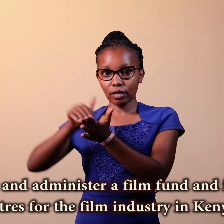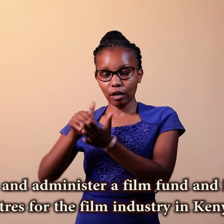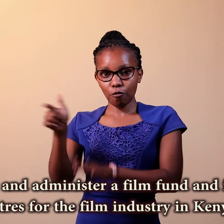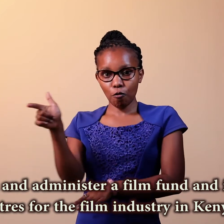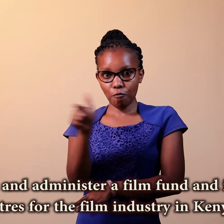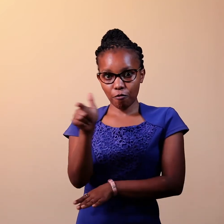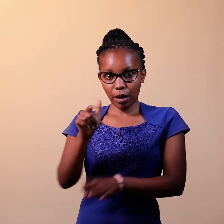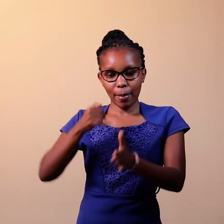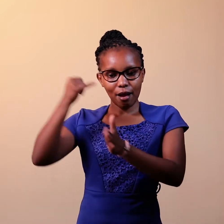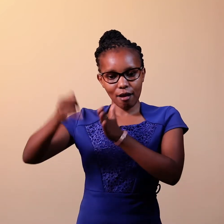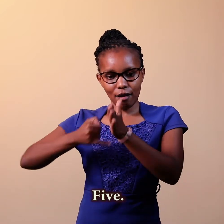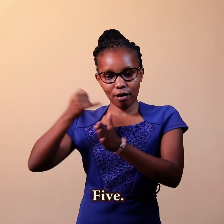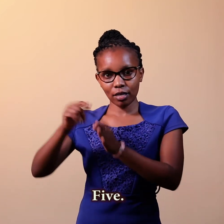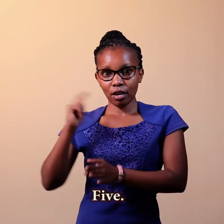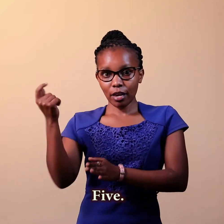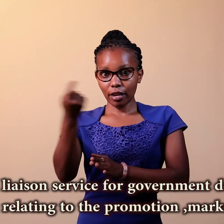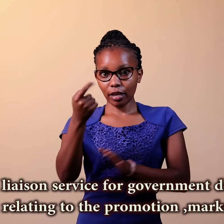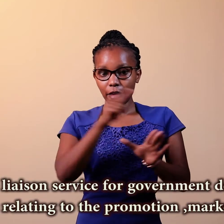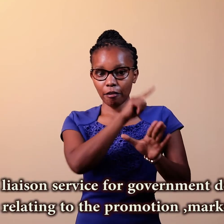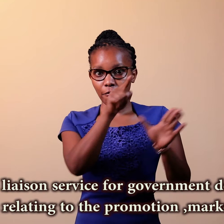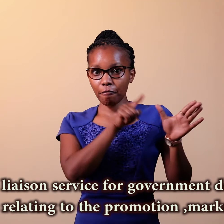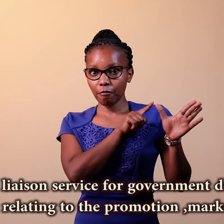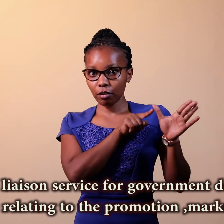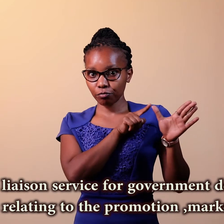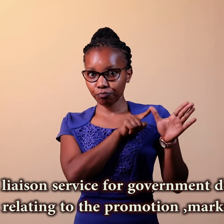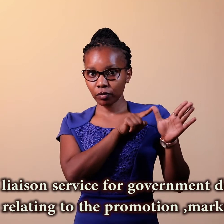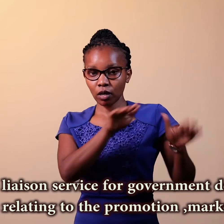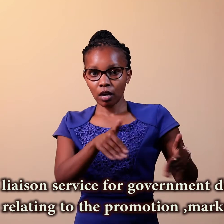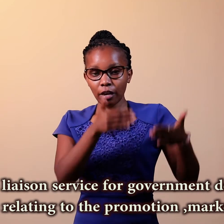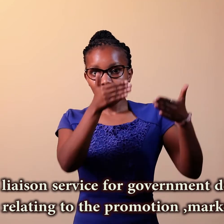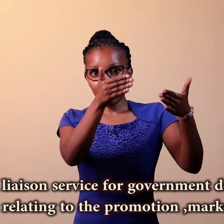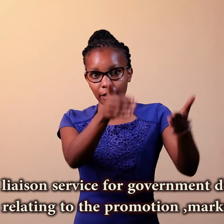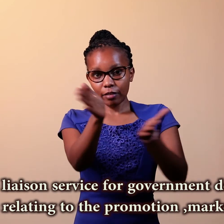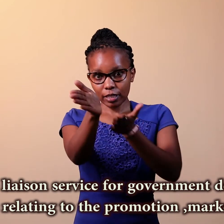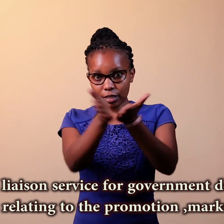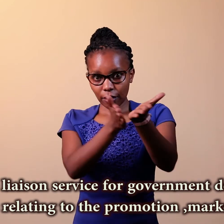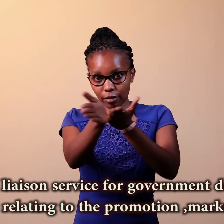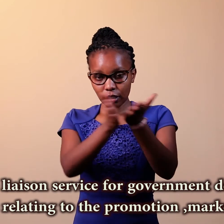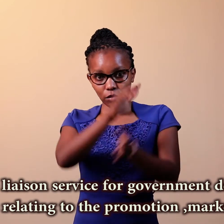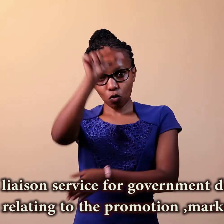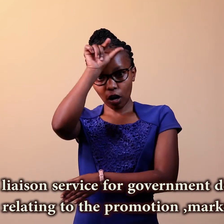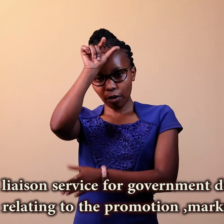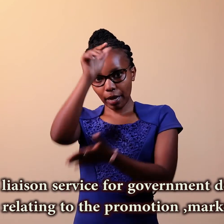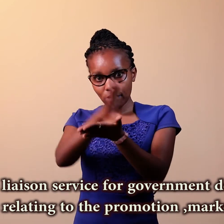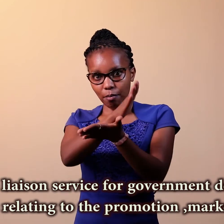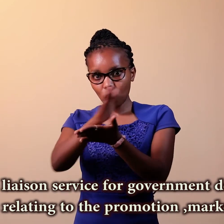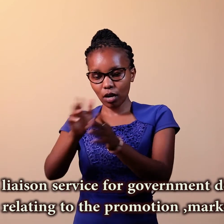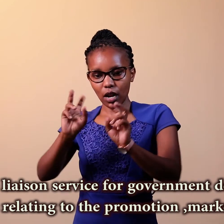in Kenya. Five, to provide liaison service for government departments on matters relating to the